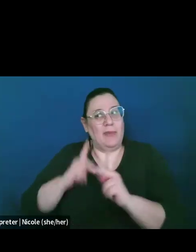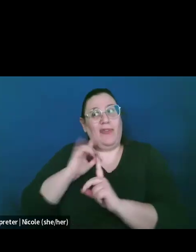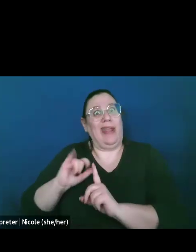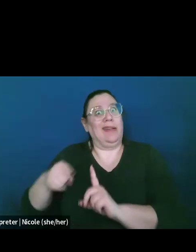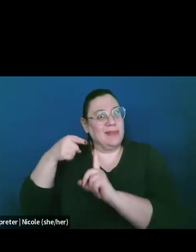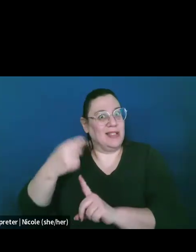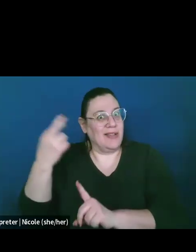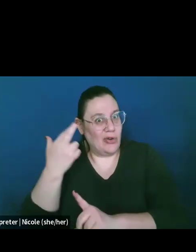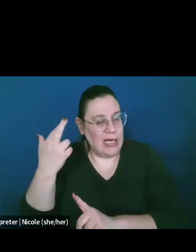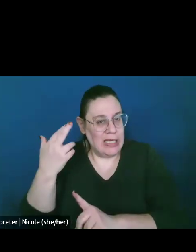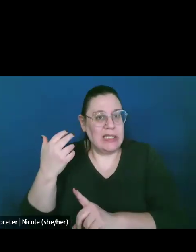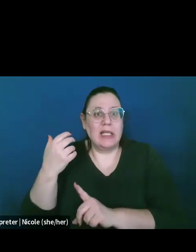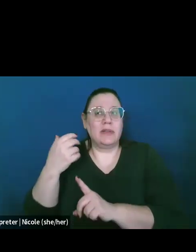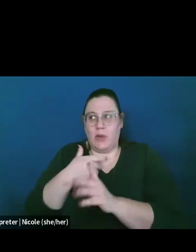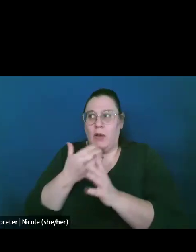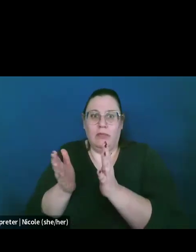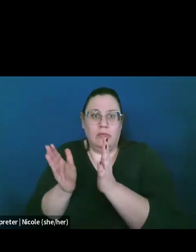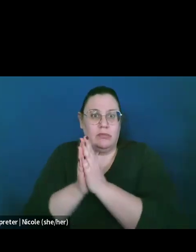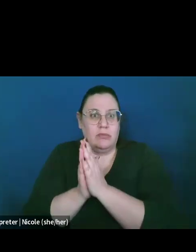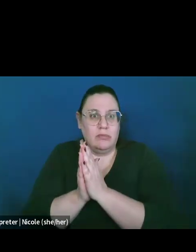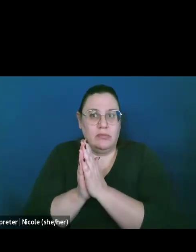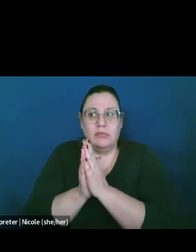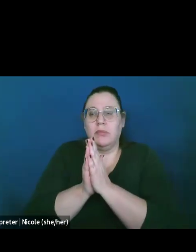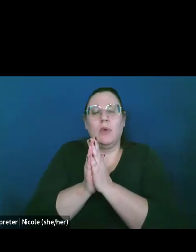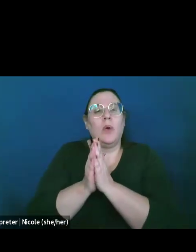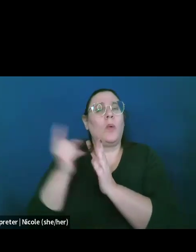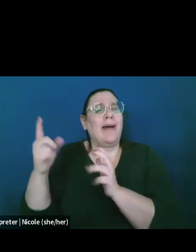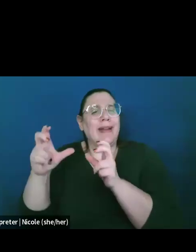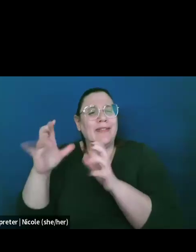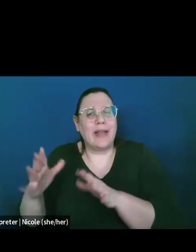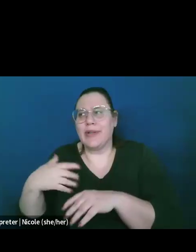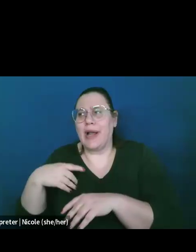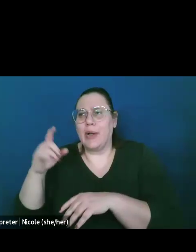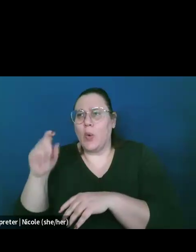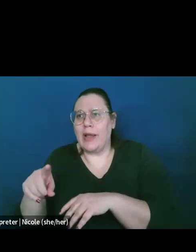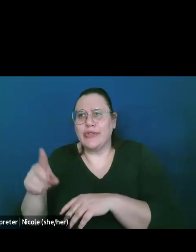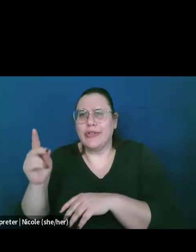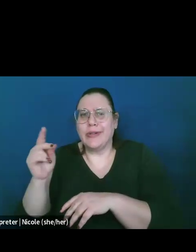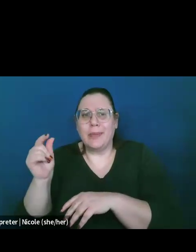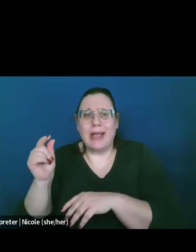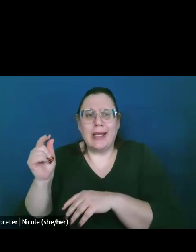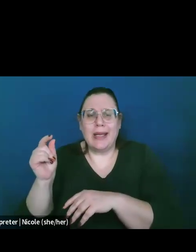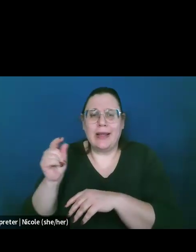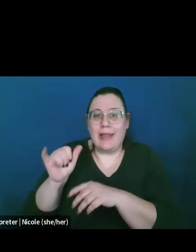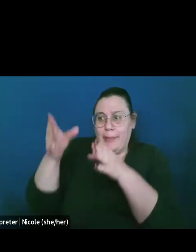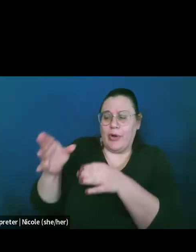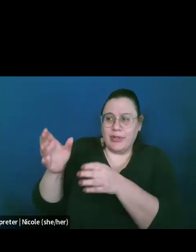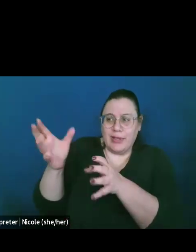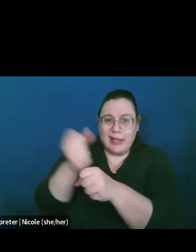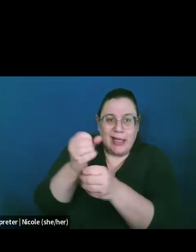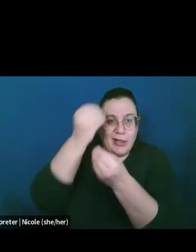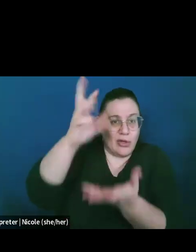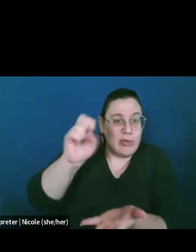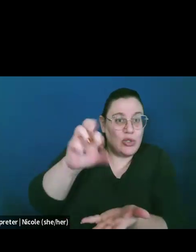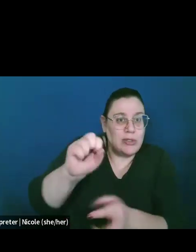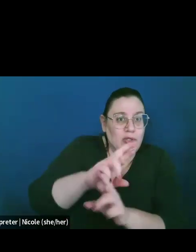I had a request around an investor had a question and she immediately was able to pull some resources for me. So I didn't even know